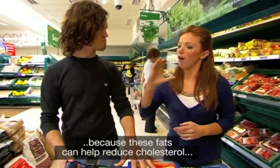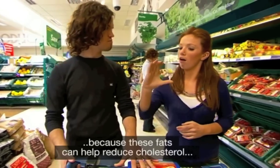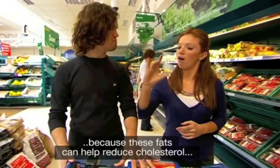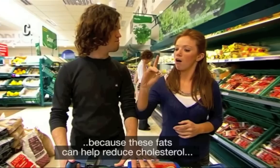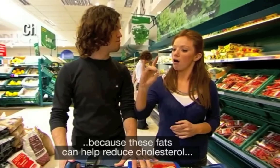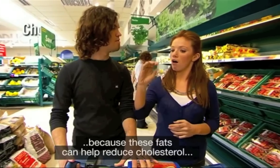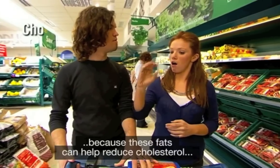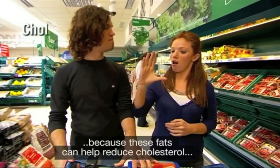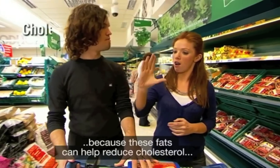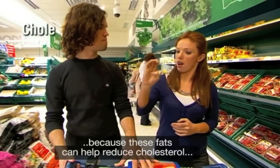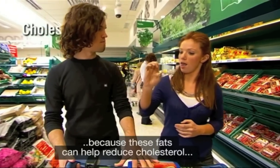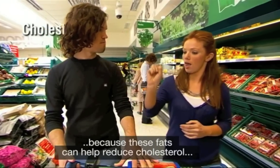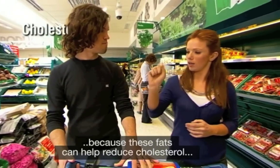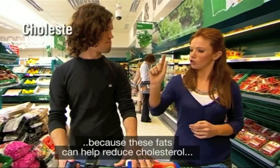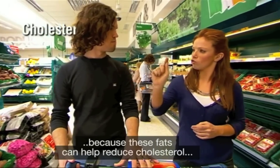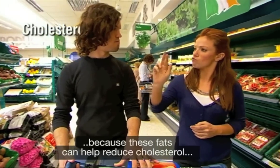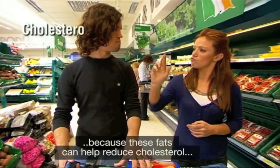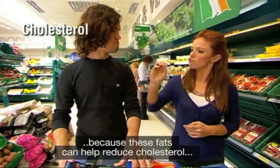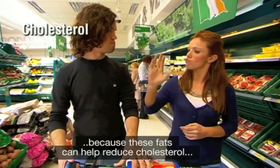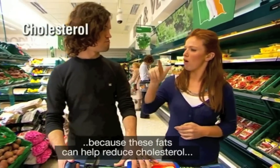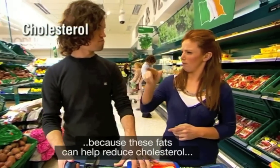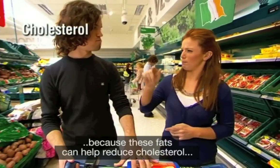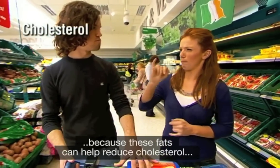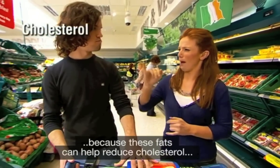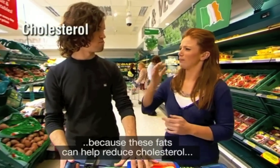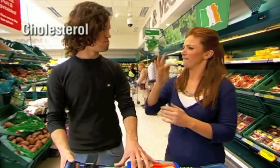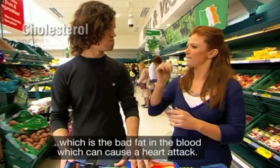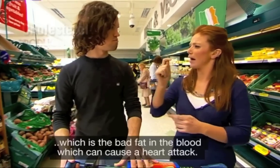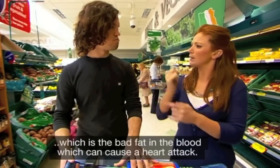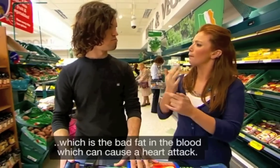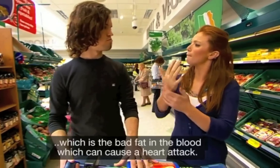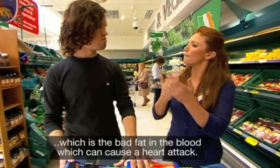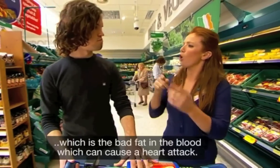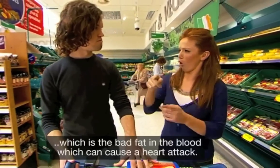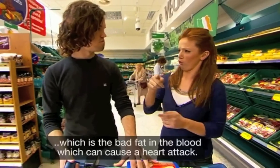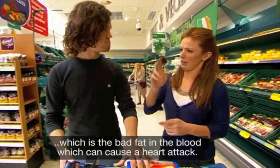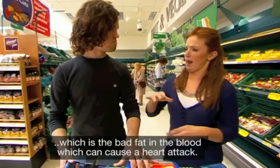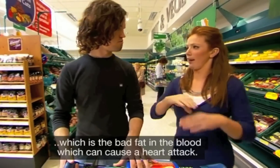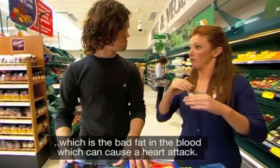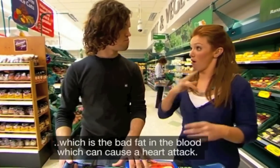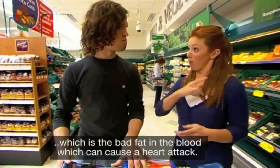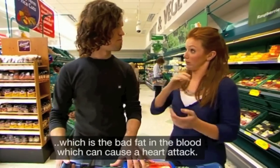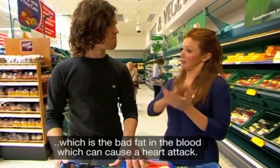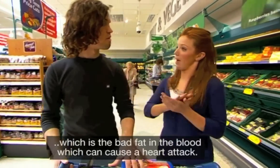Because these fats can help reduce cholesterol, which is the bad fat in the blood that can cause a heart